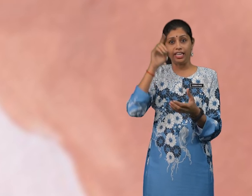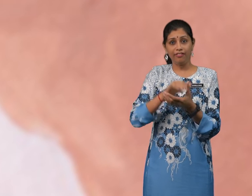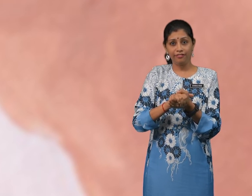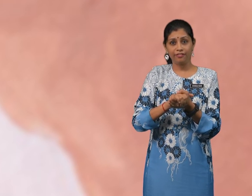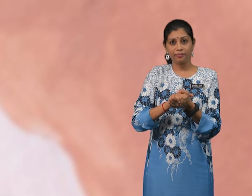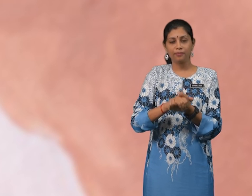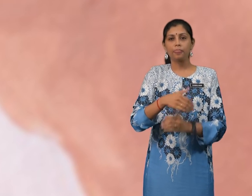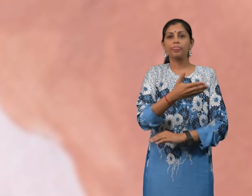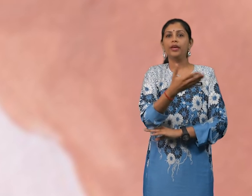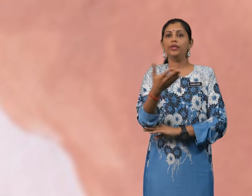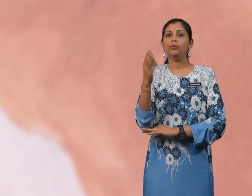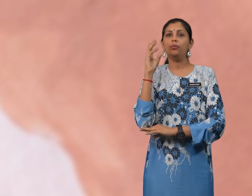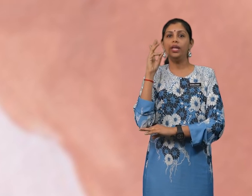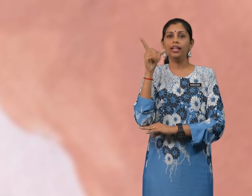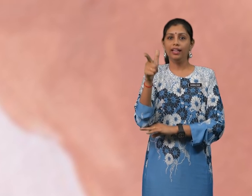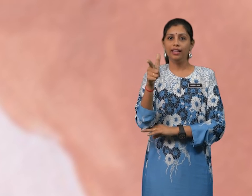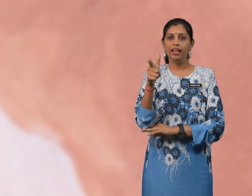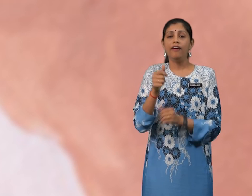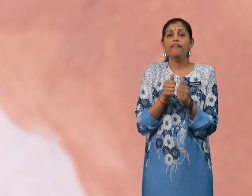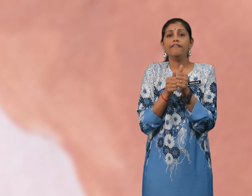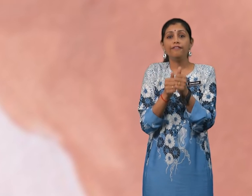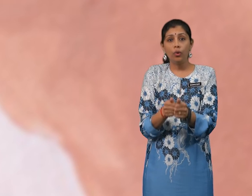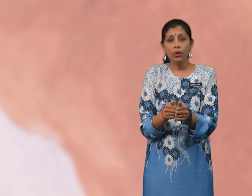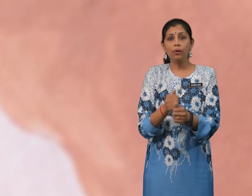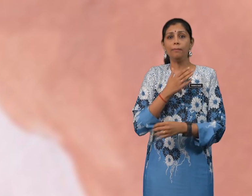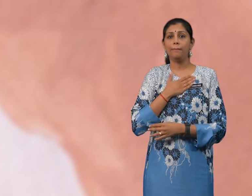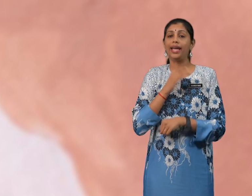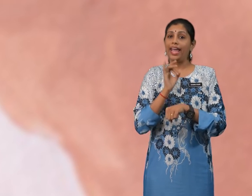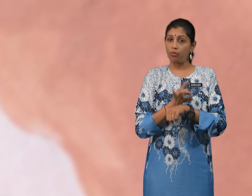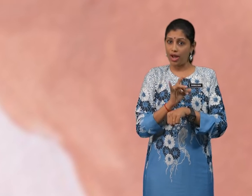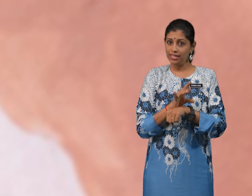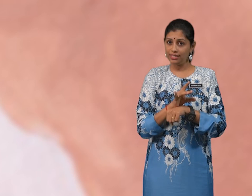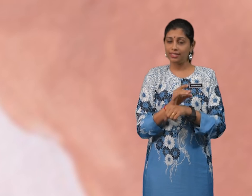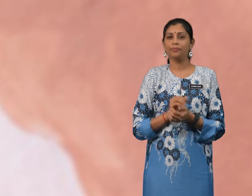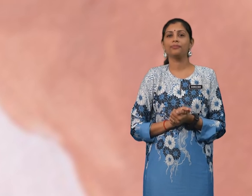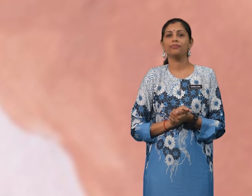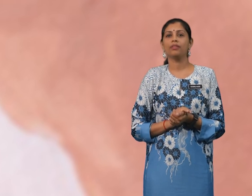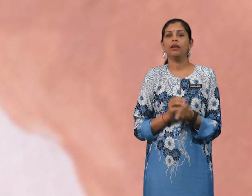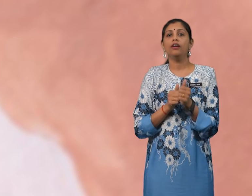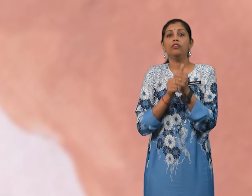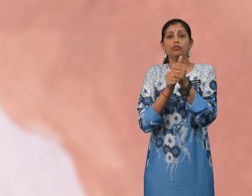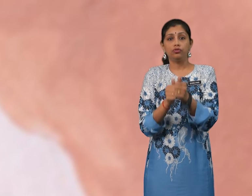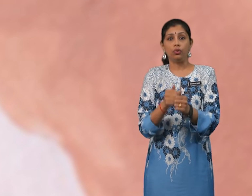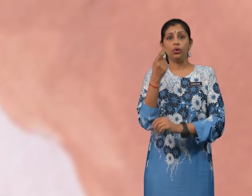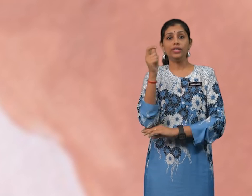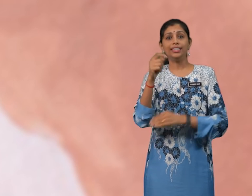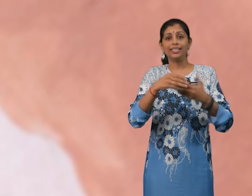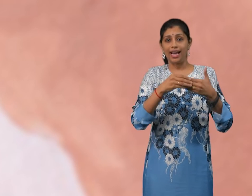believe you will follow my advice, follow the